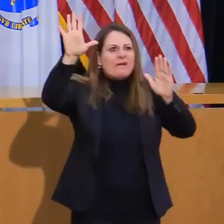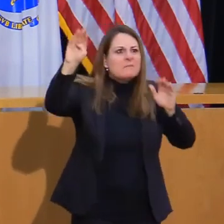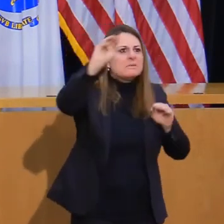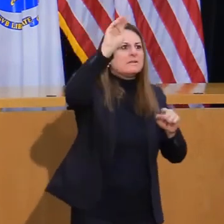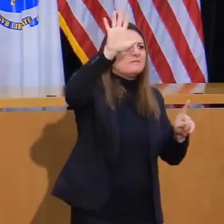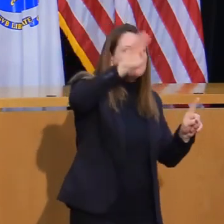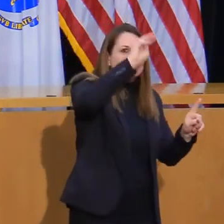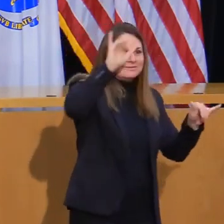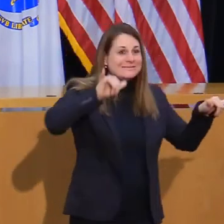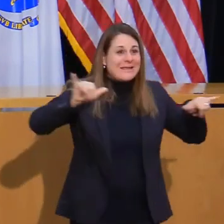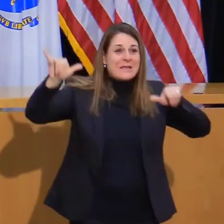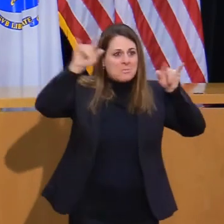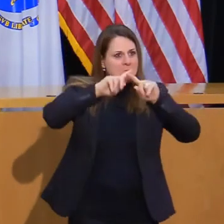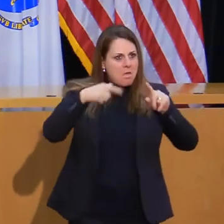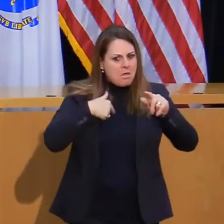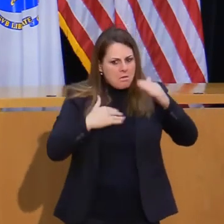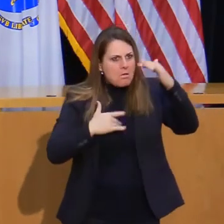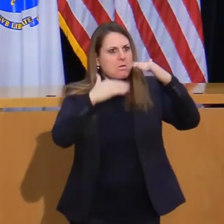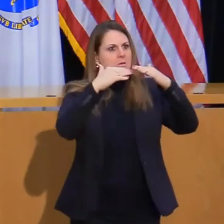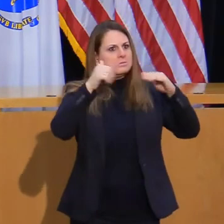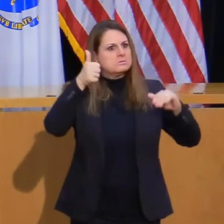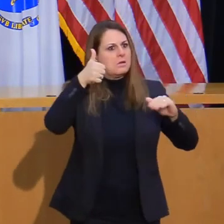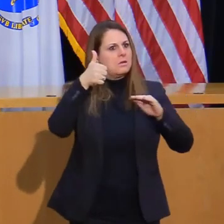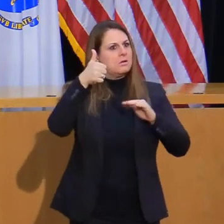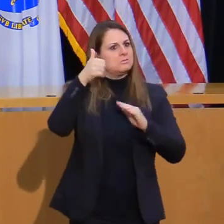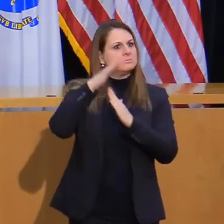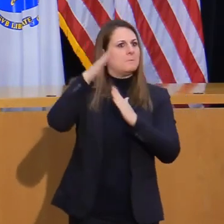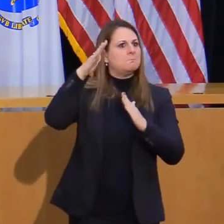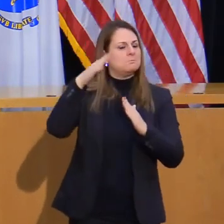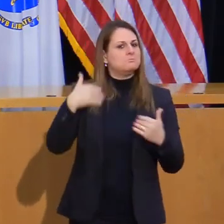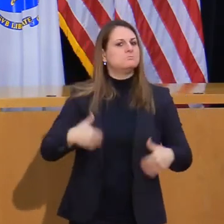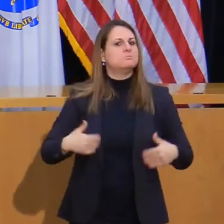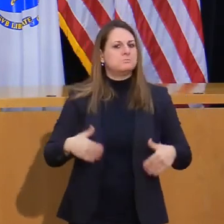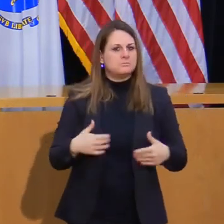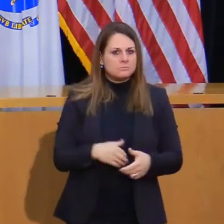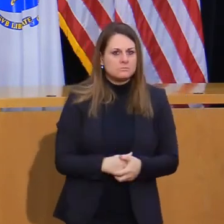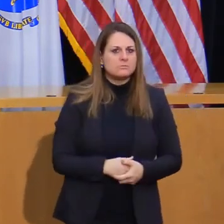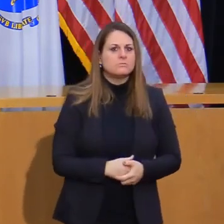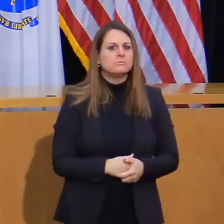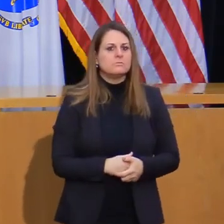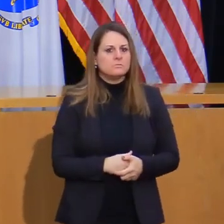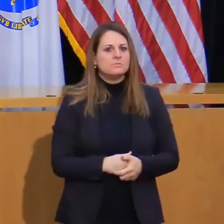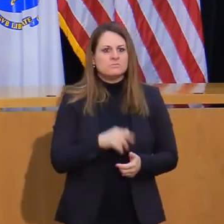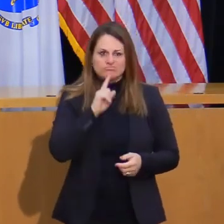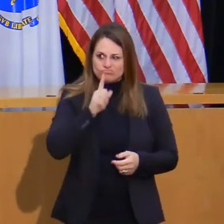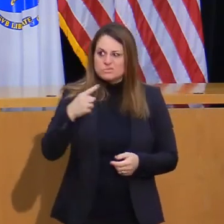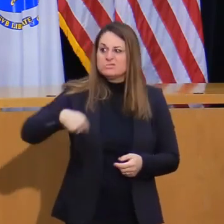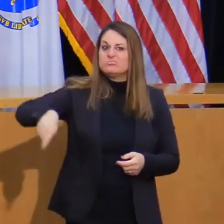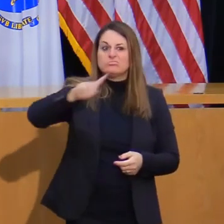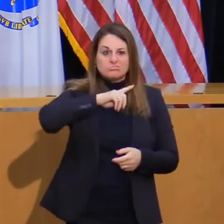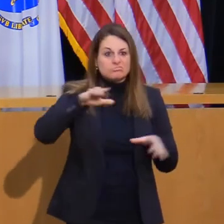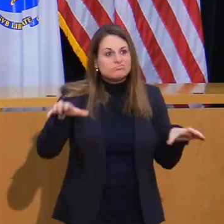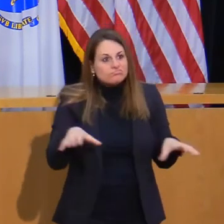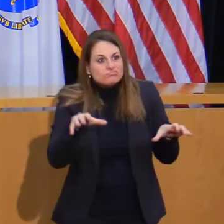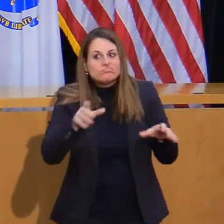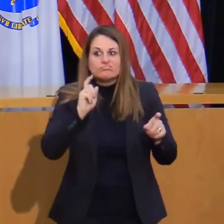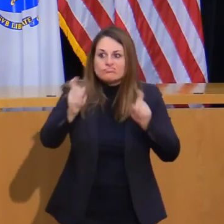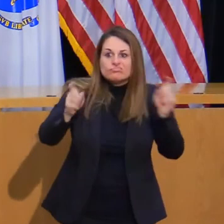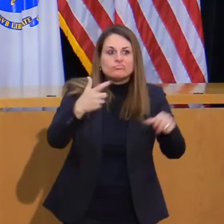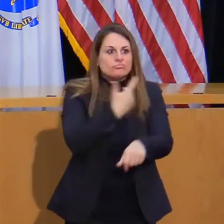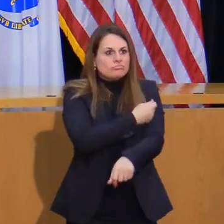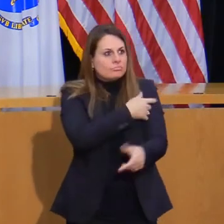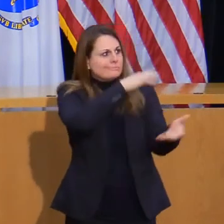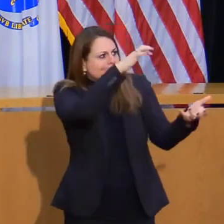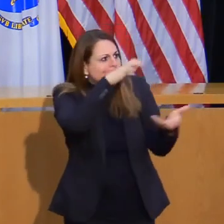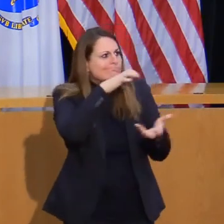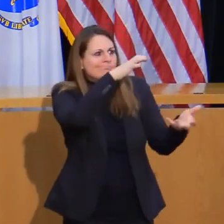to vaccinate 30% of our population with a first dose. While there's still more work to do, we're the #2 state,